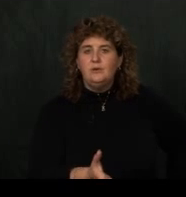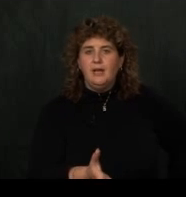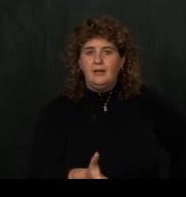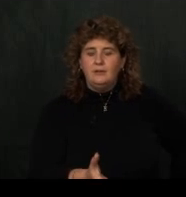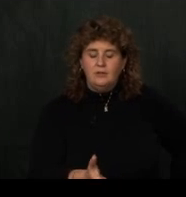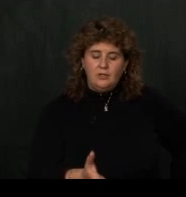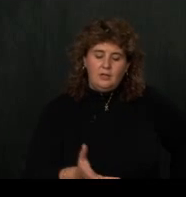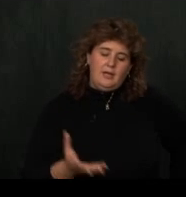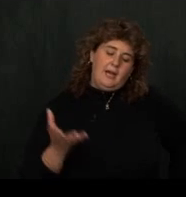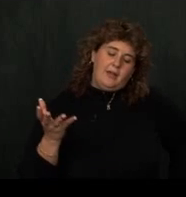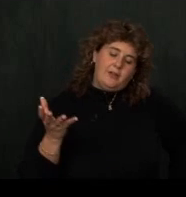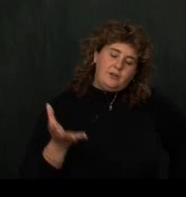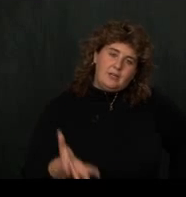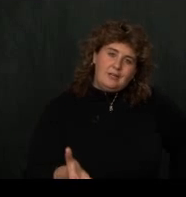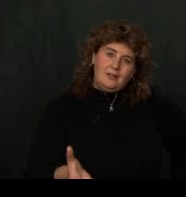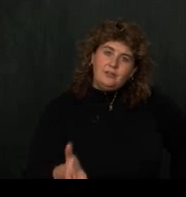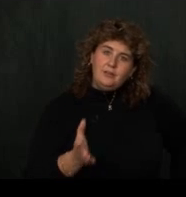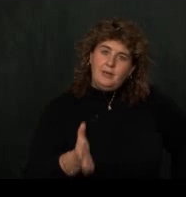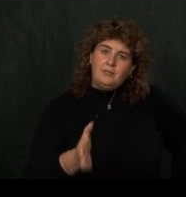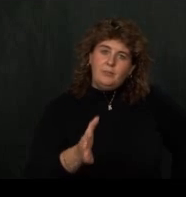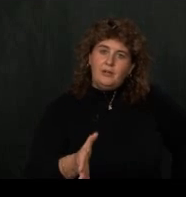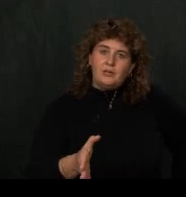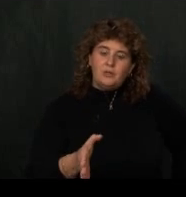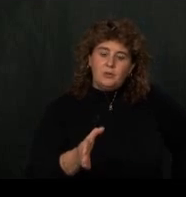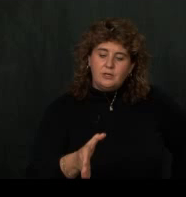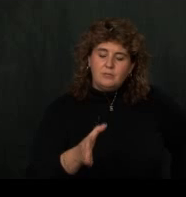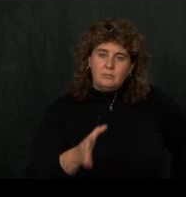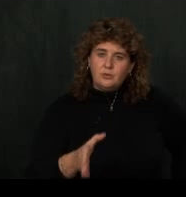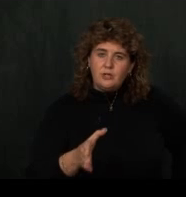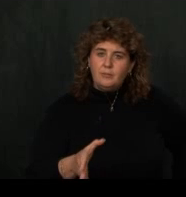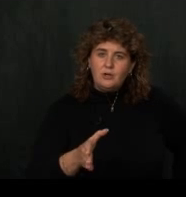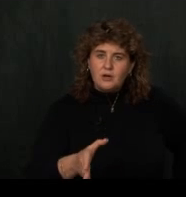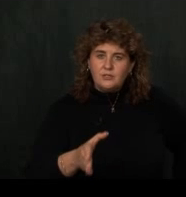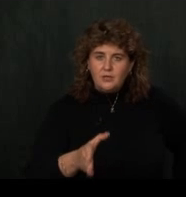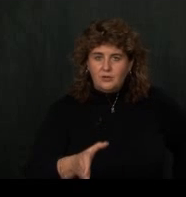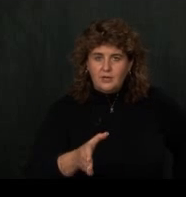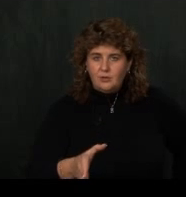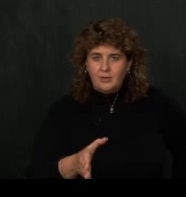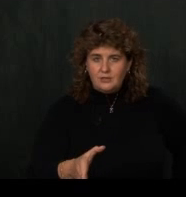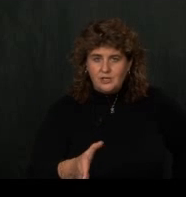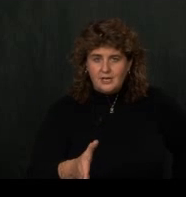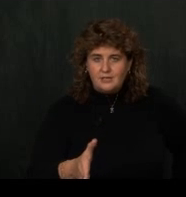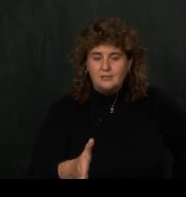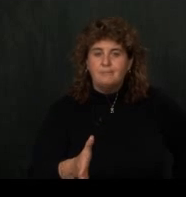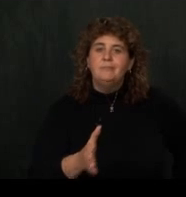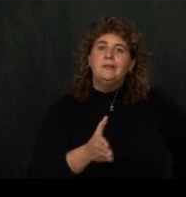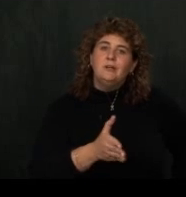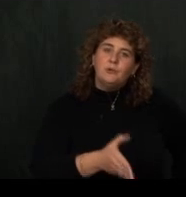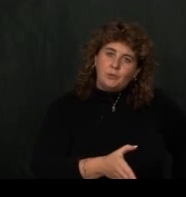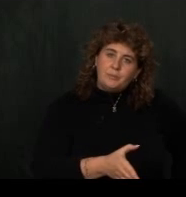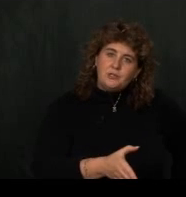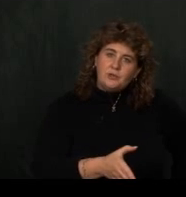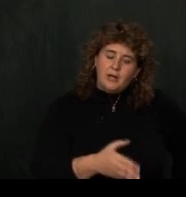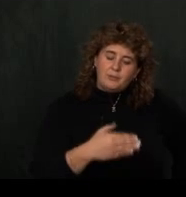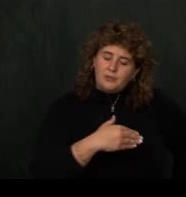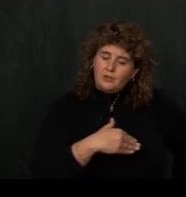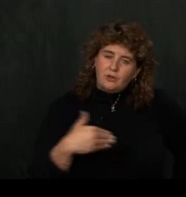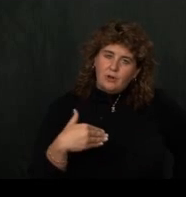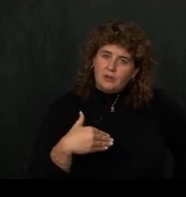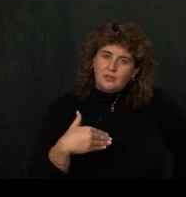neonate. And then you can easily make the bridge. What's the most common cause of neonatal meningitis? Group B strep. So you can cross off